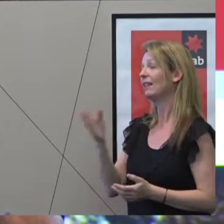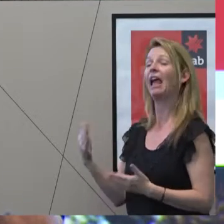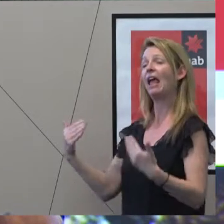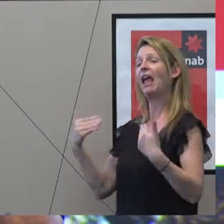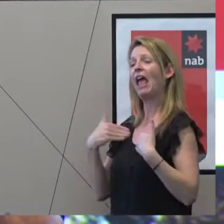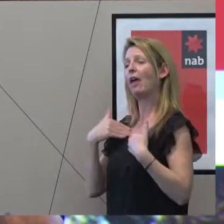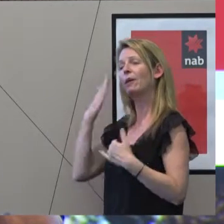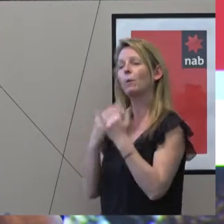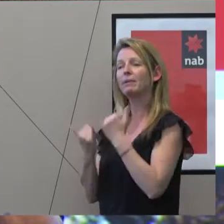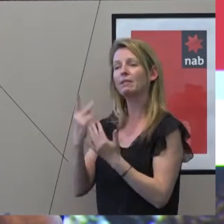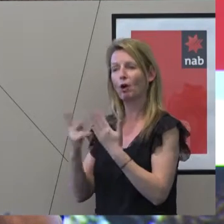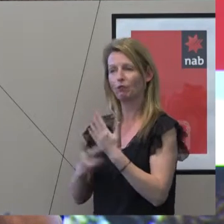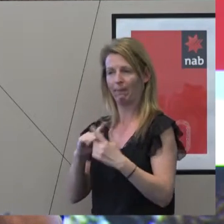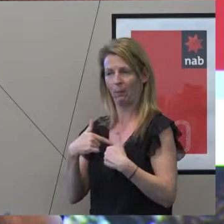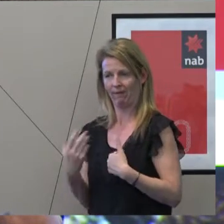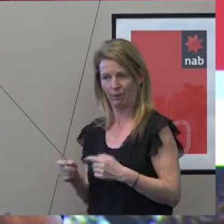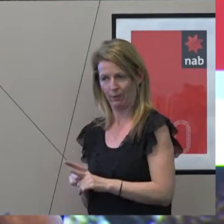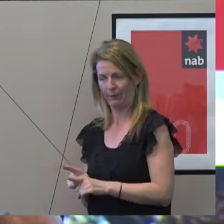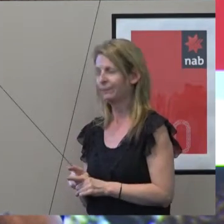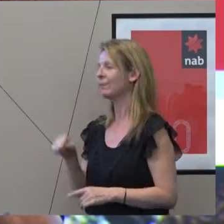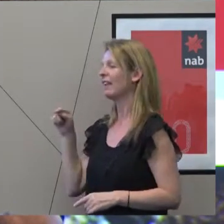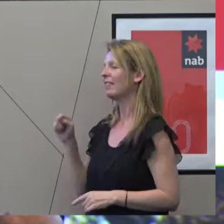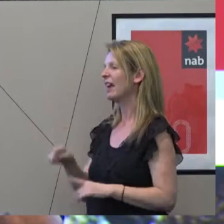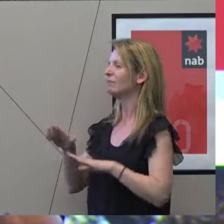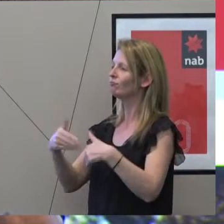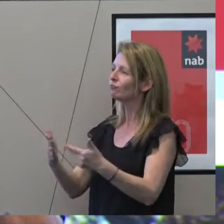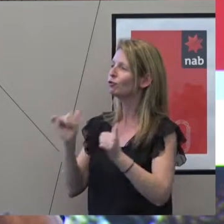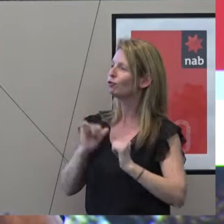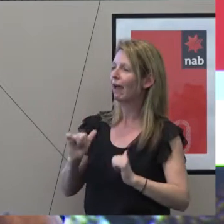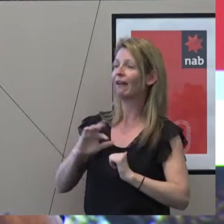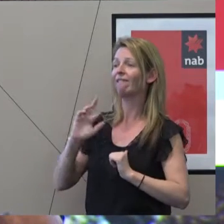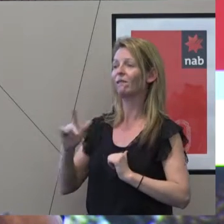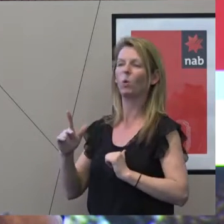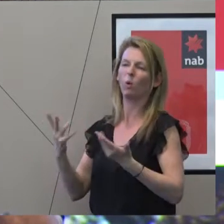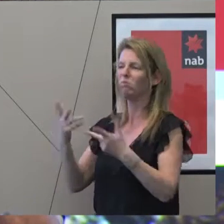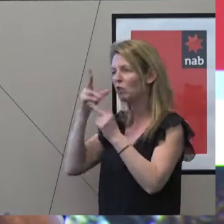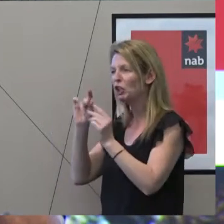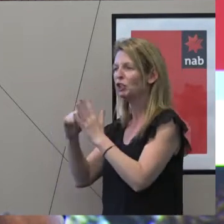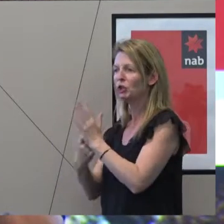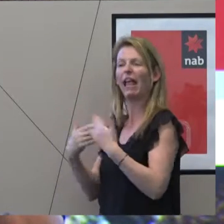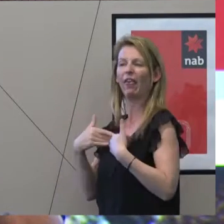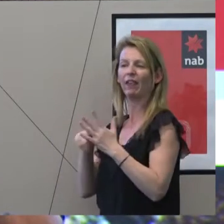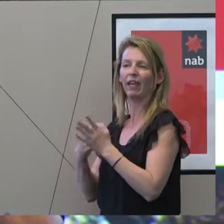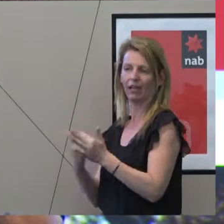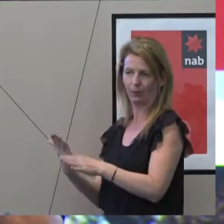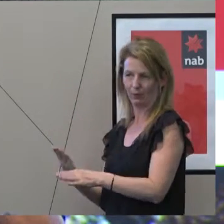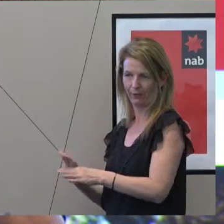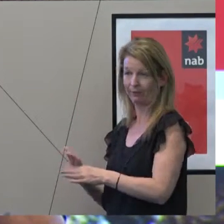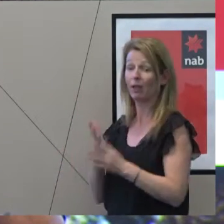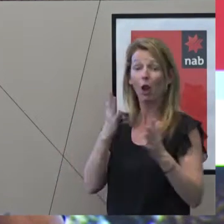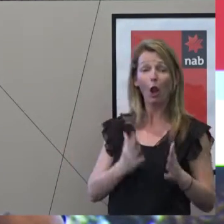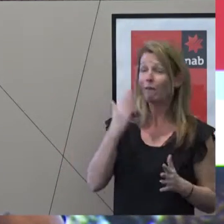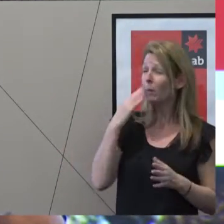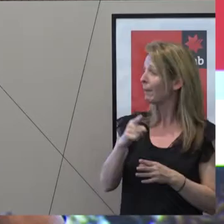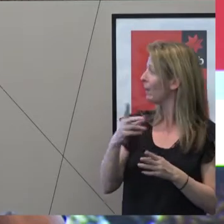Women's program, and that's delivering training to healthcare workers. A lot of women with disabilities talk